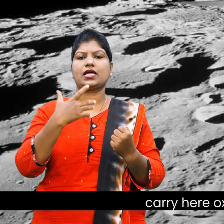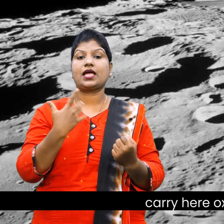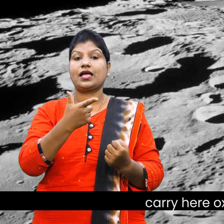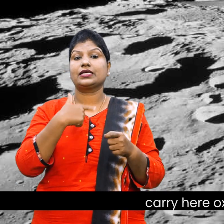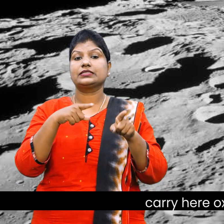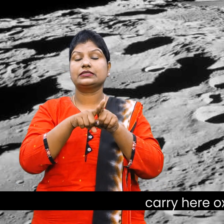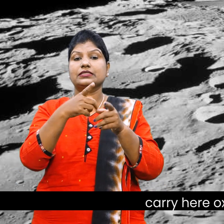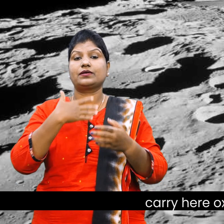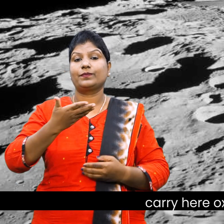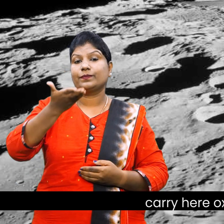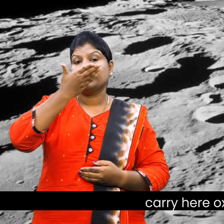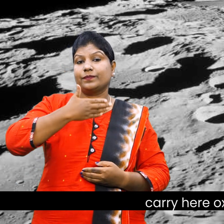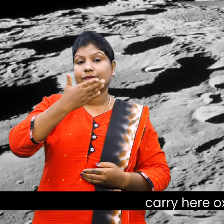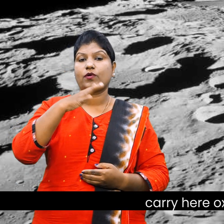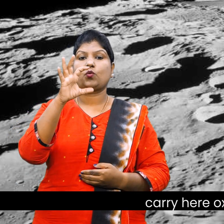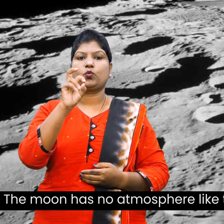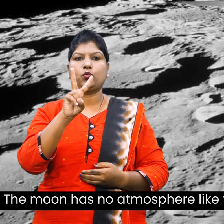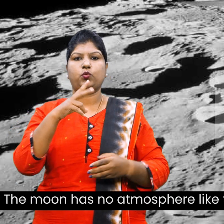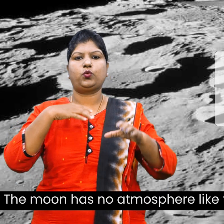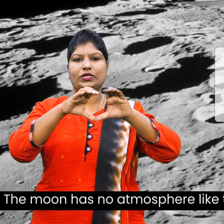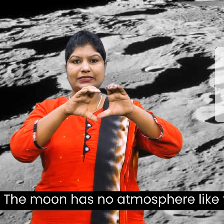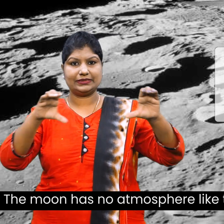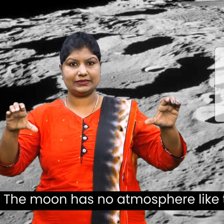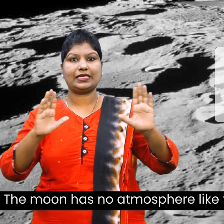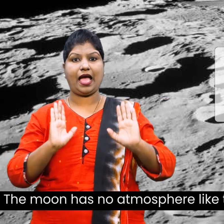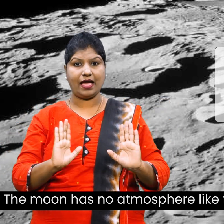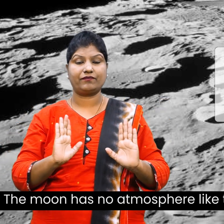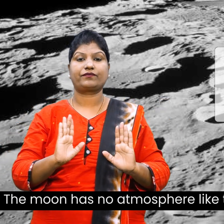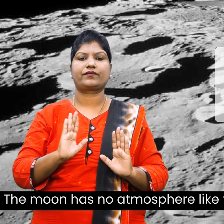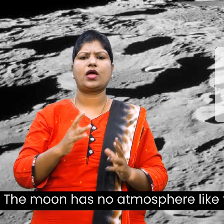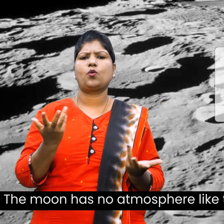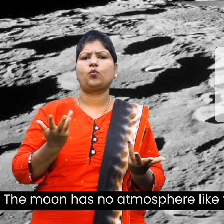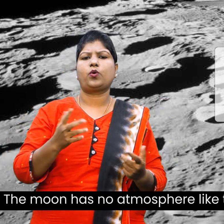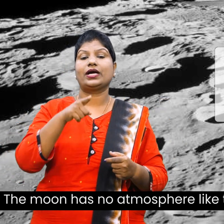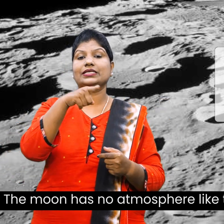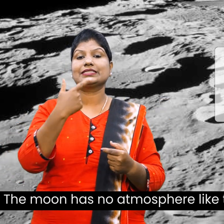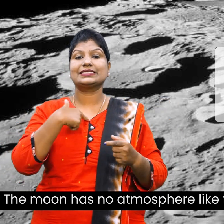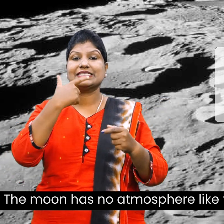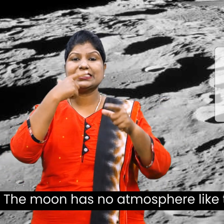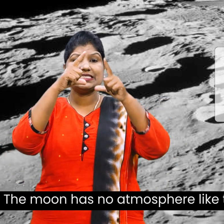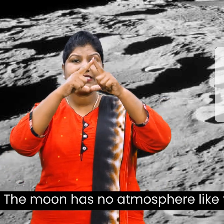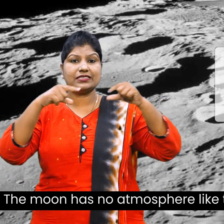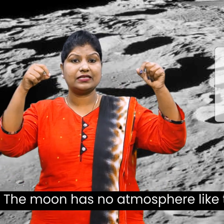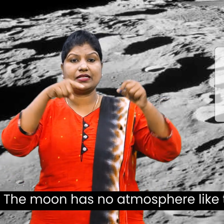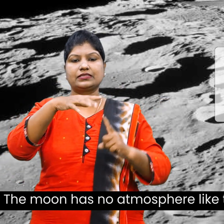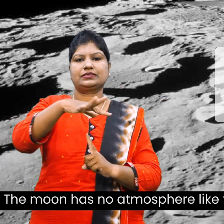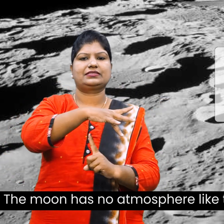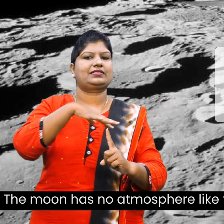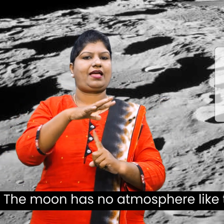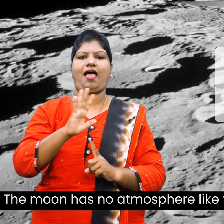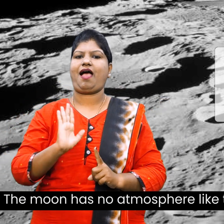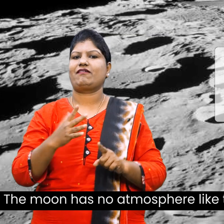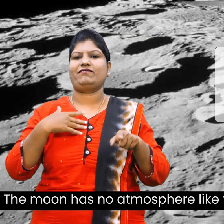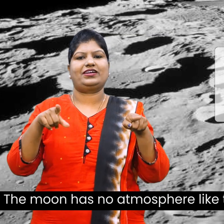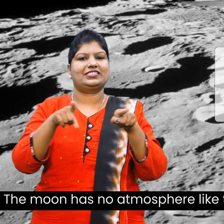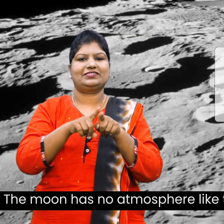oxygen cylinder because the moon has no atmosphere like that